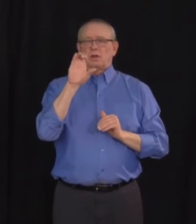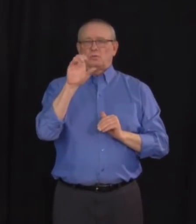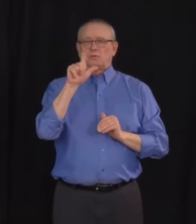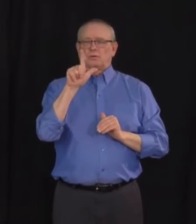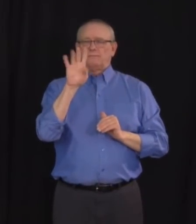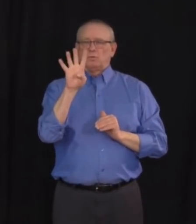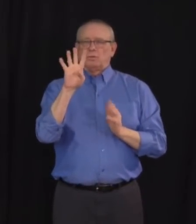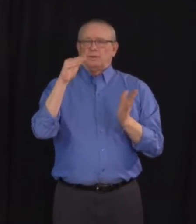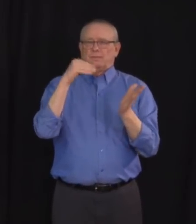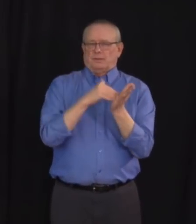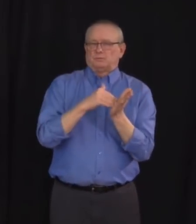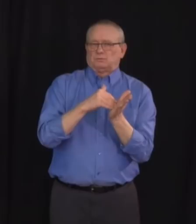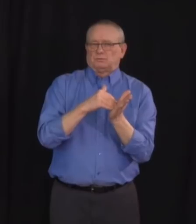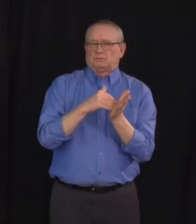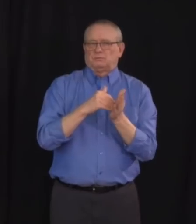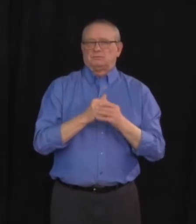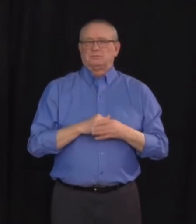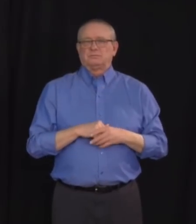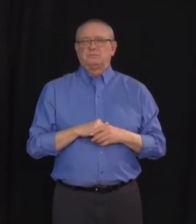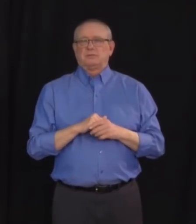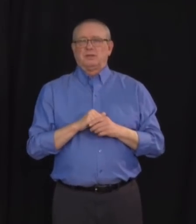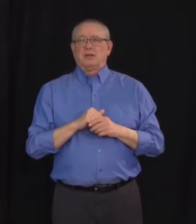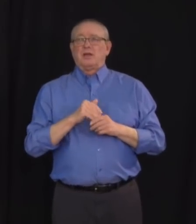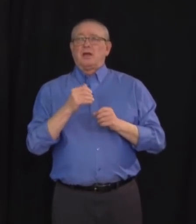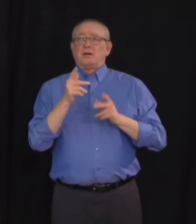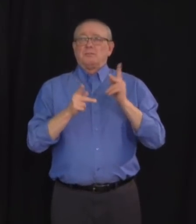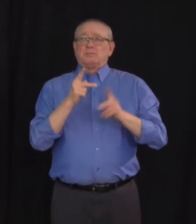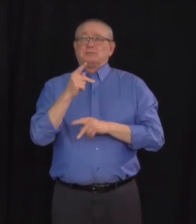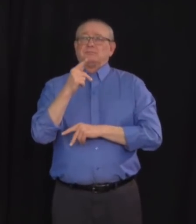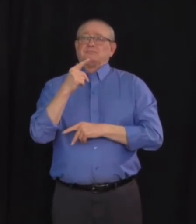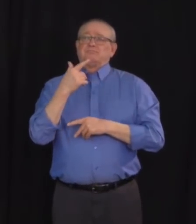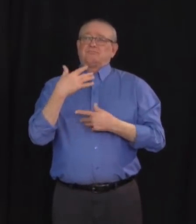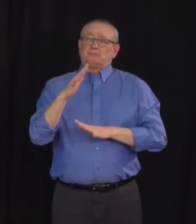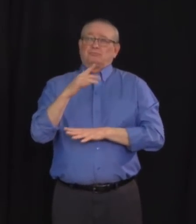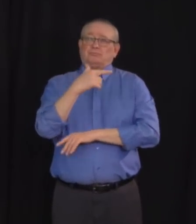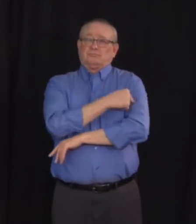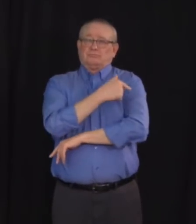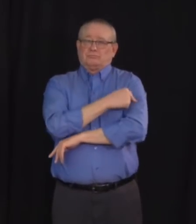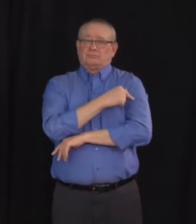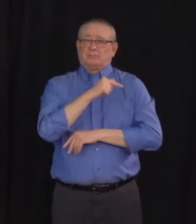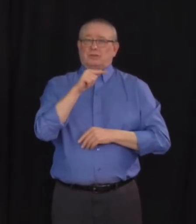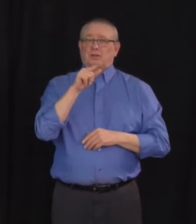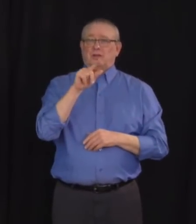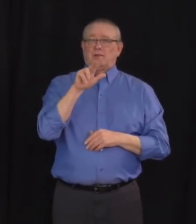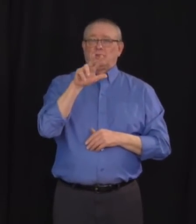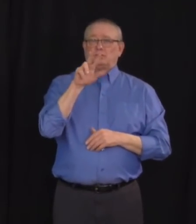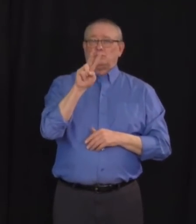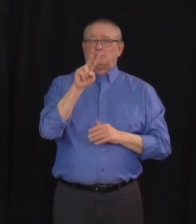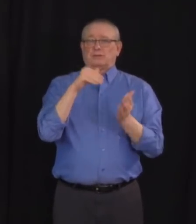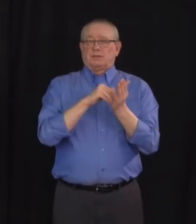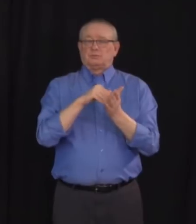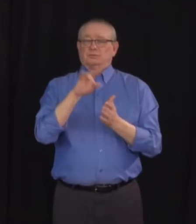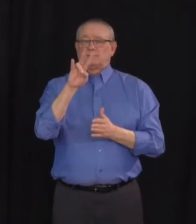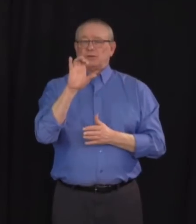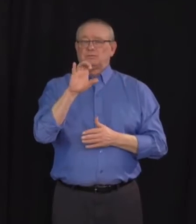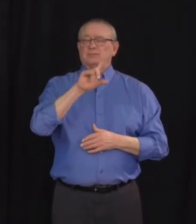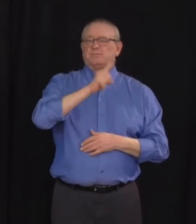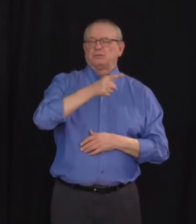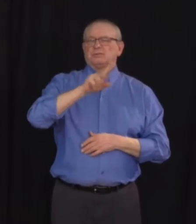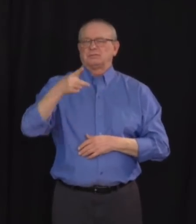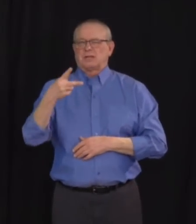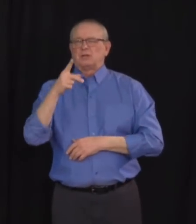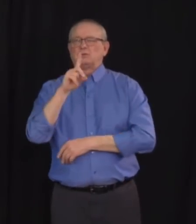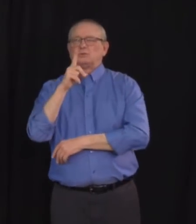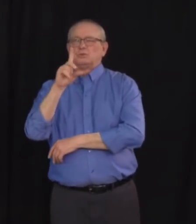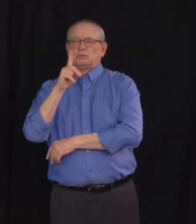32,700 Albertans have been fully immunized with 2 doses. Over the last 24 hours, we identified